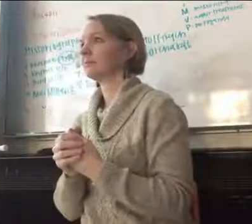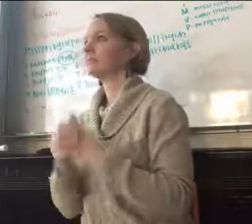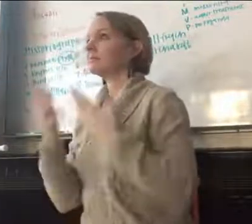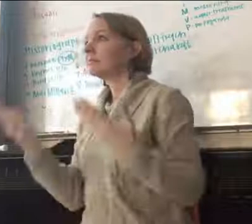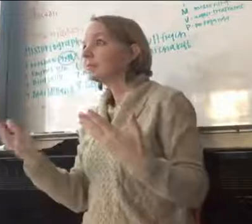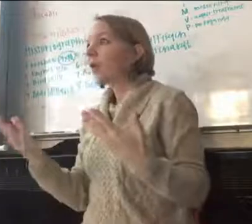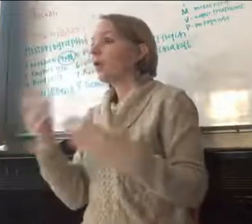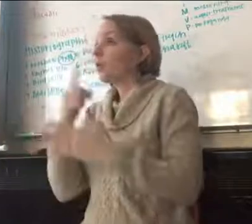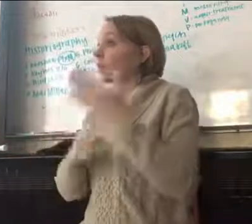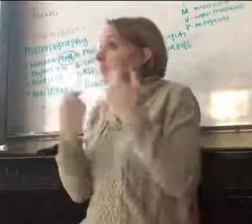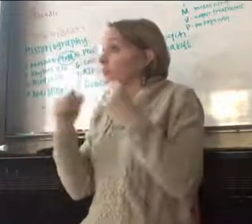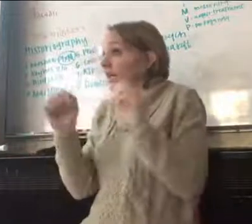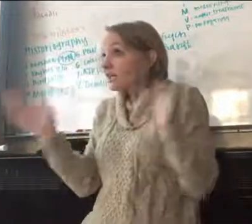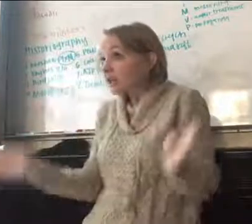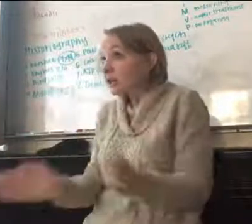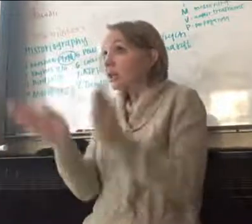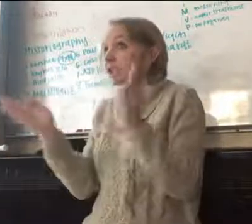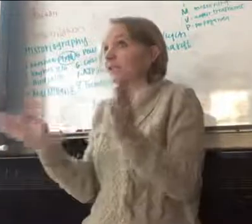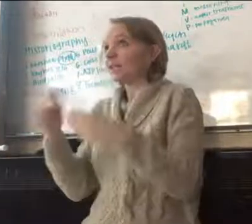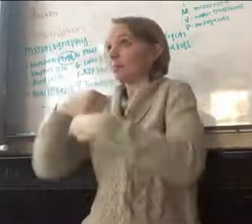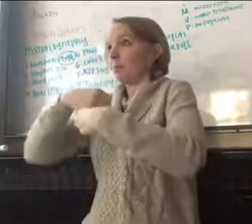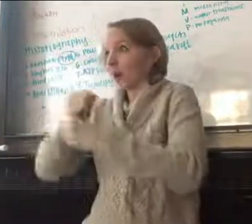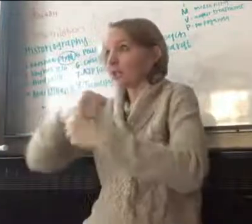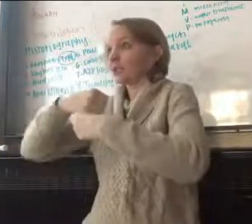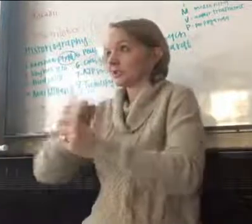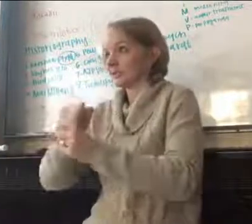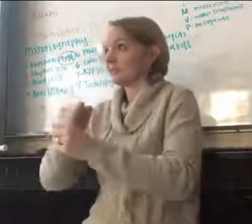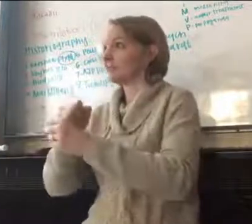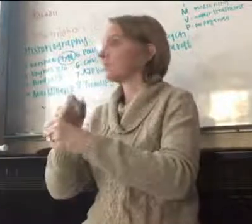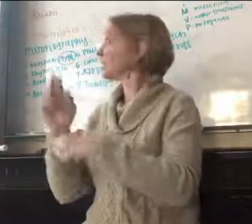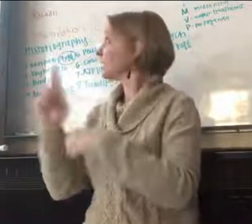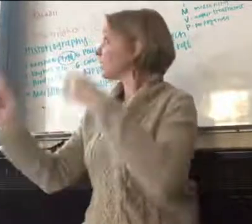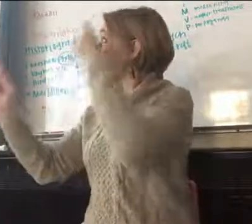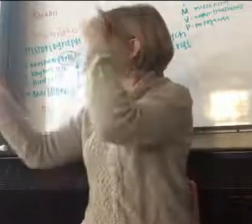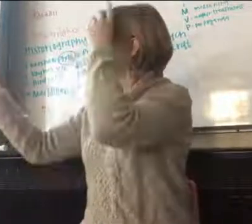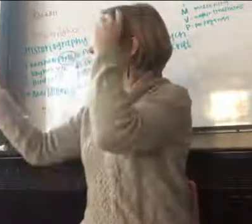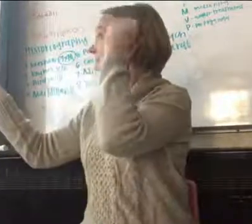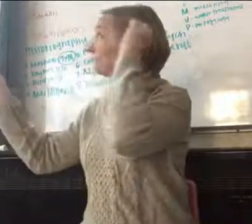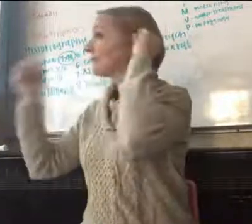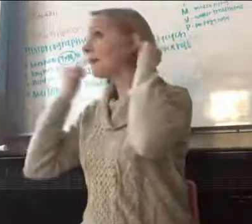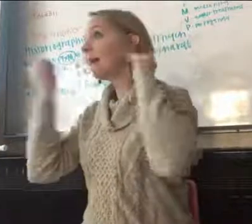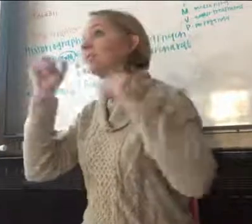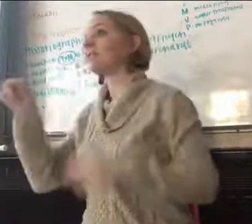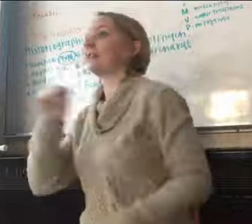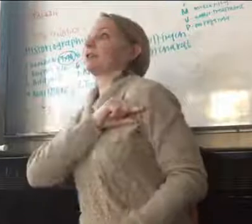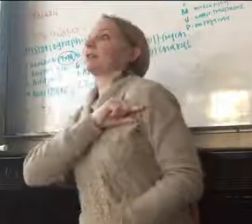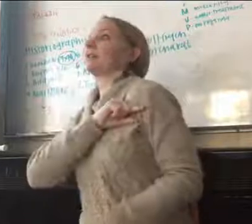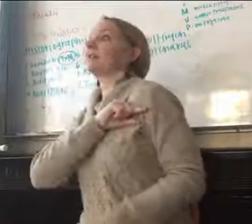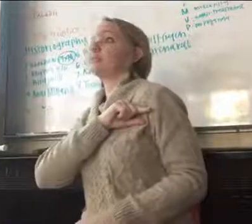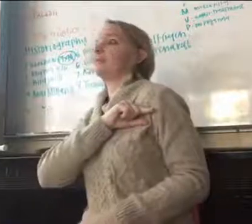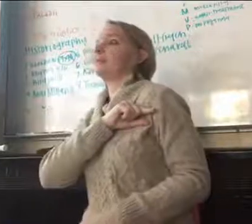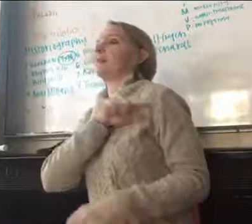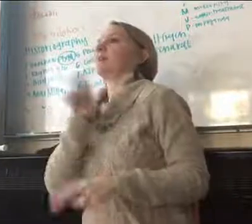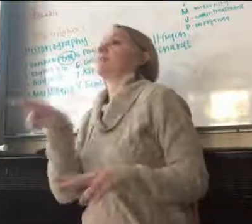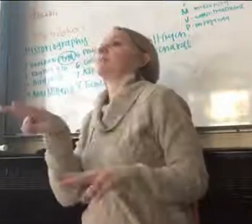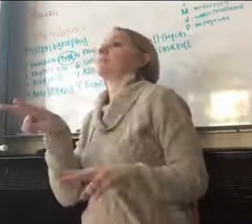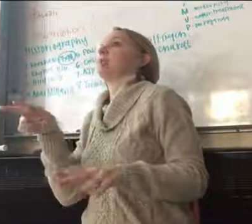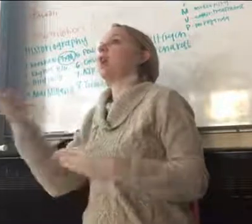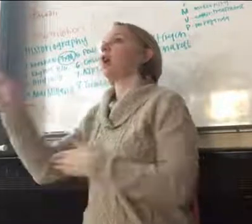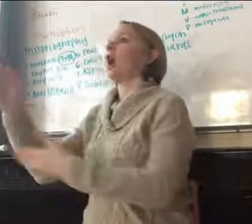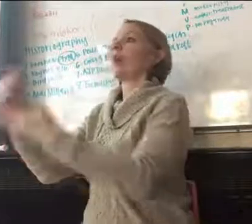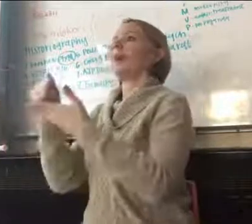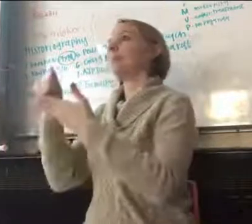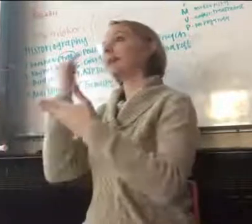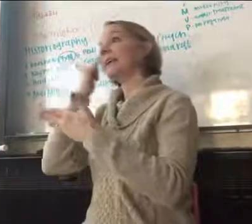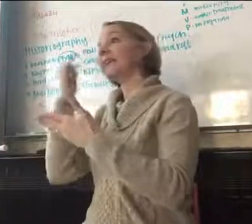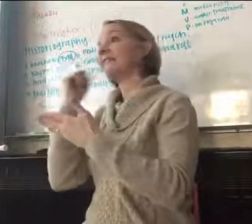is trying to encourage is wartime production. So if you look on the picture on the right, imagine if this was like your guilt sitting in front of you. God help me if